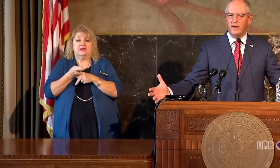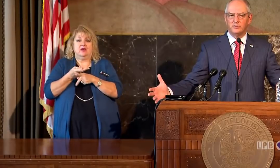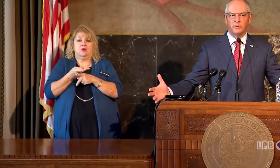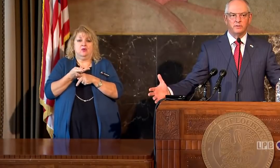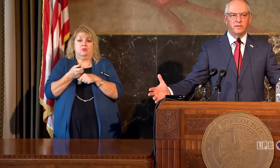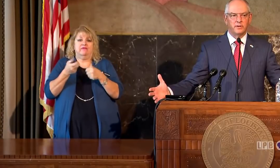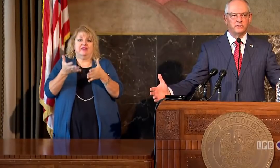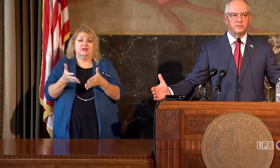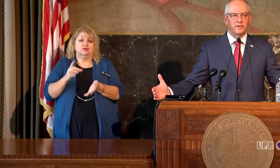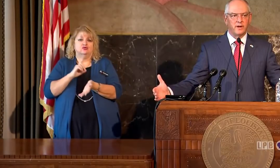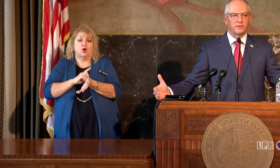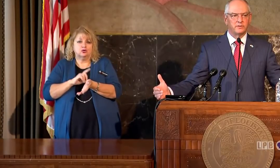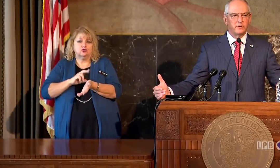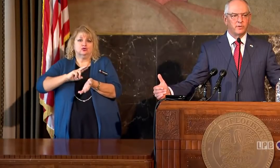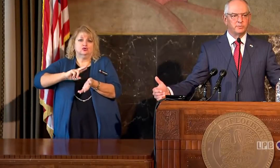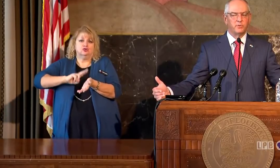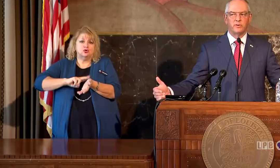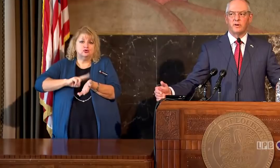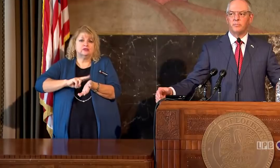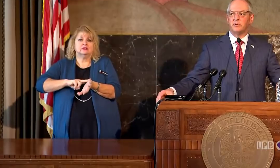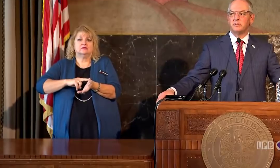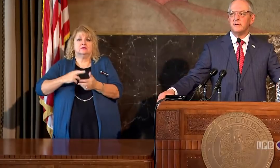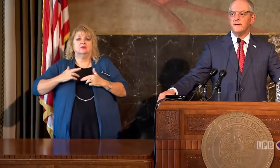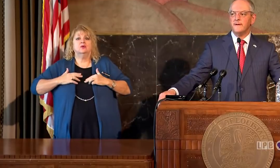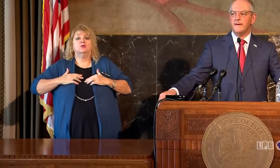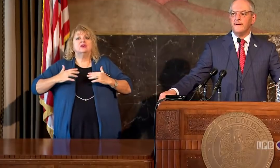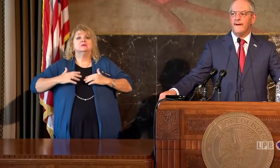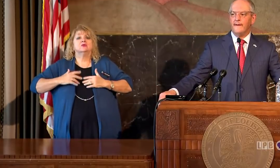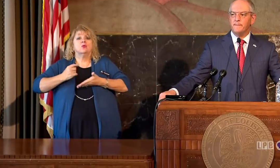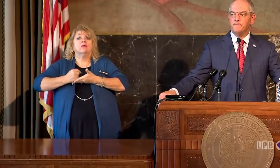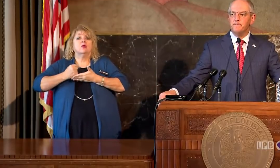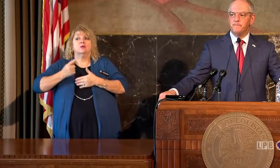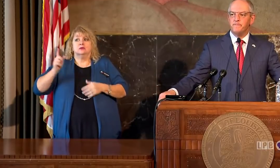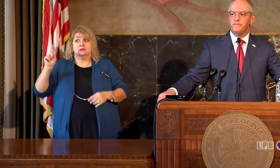particularly our hospitals, our nurses, our doctors, our respiratory therapists,